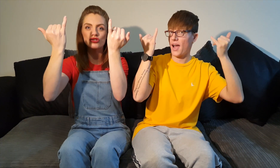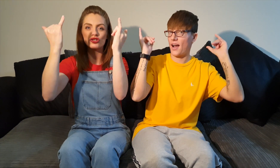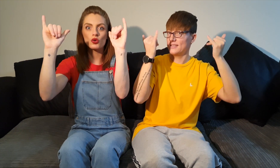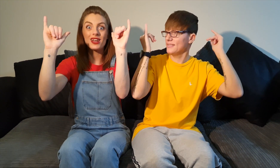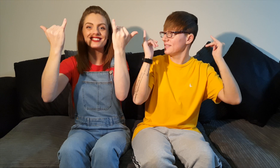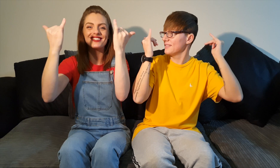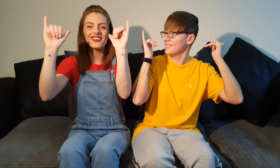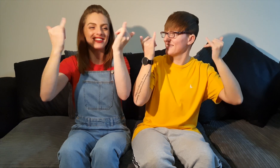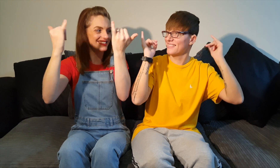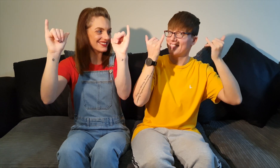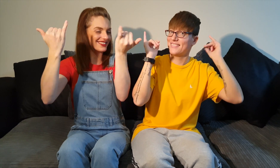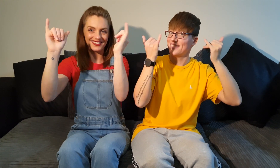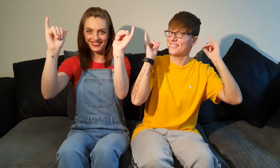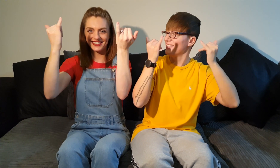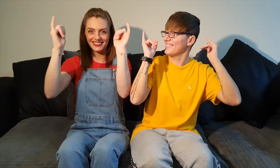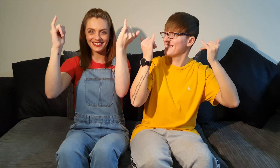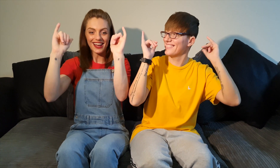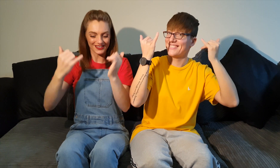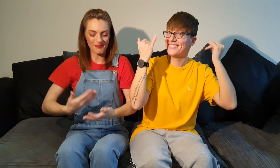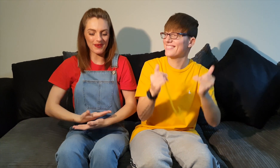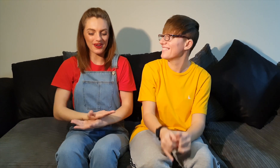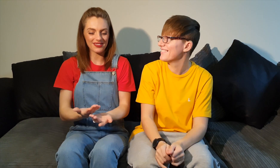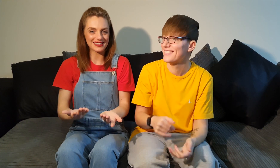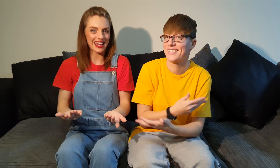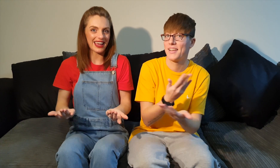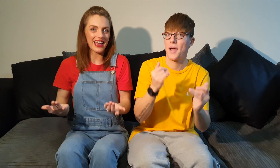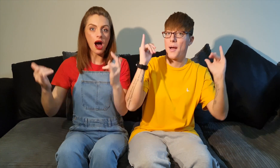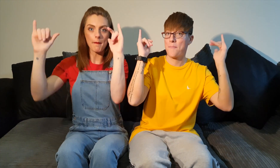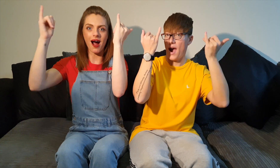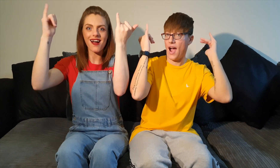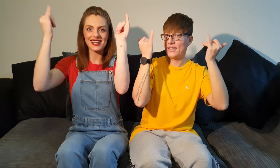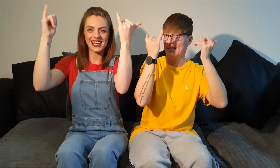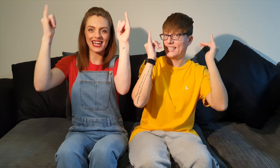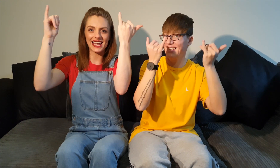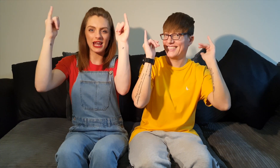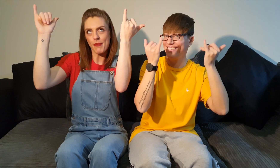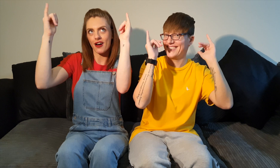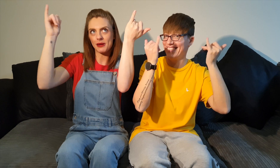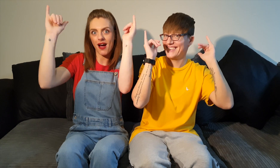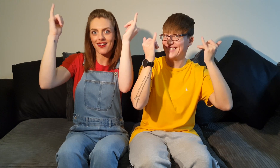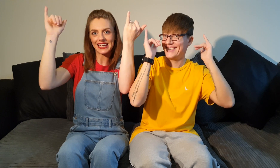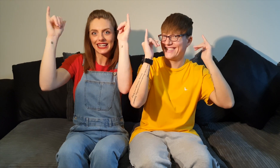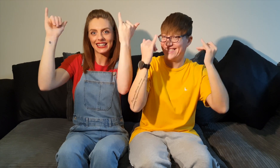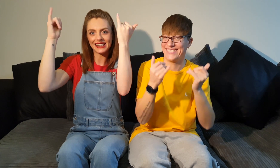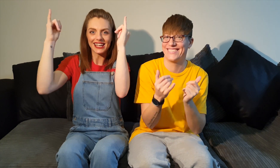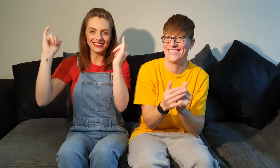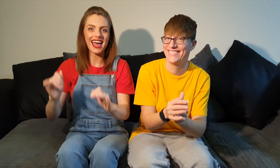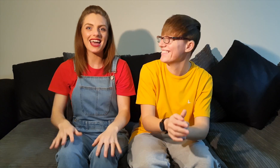just twist your wrists. So birthday, party, party, party. Yay,